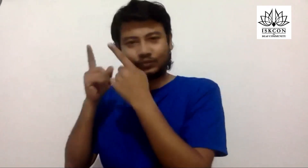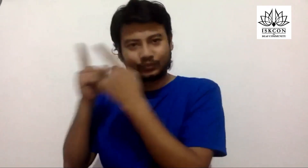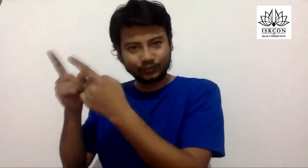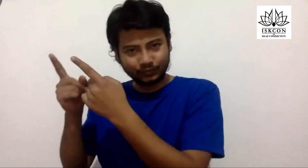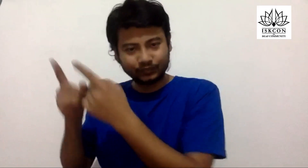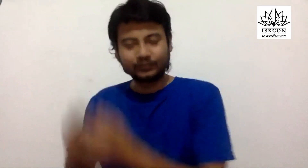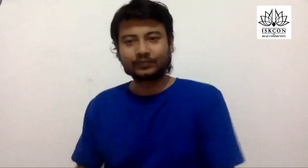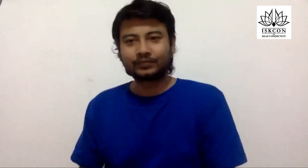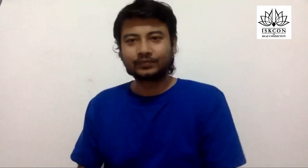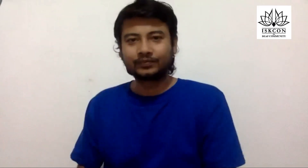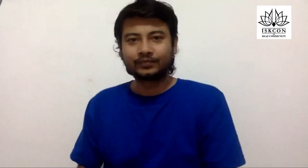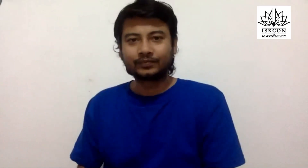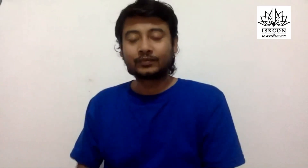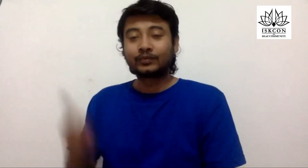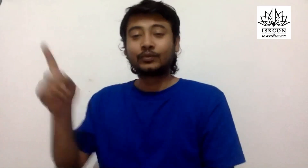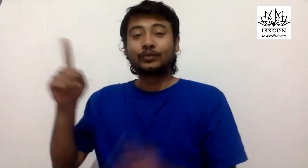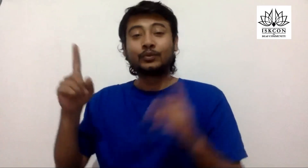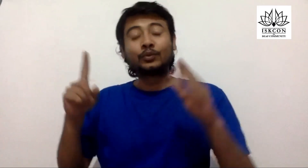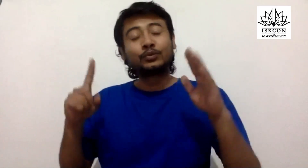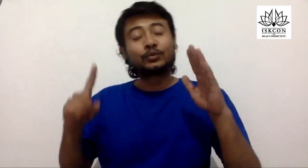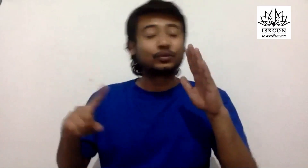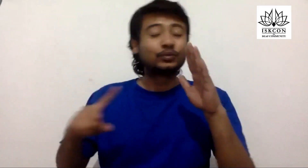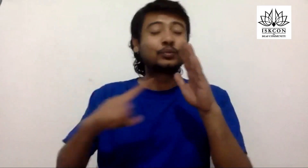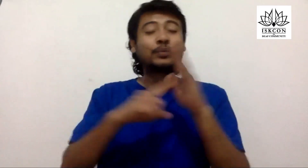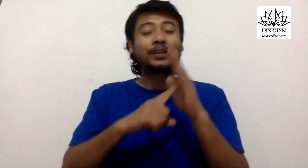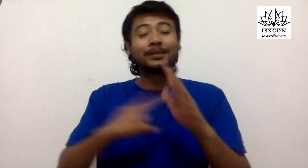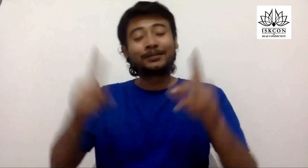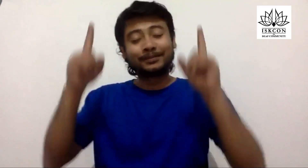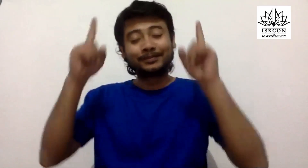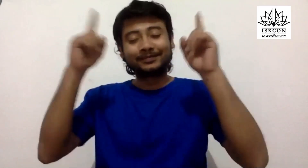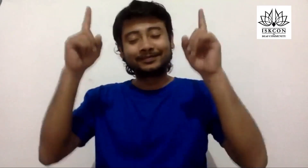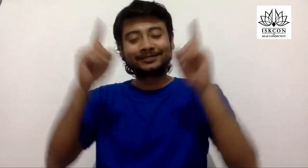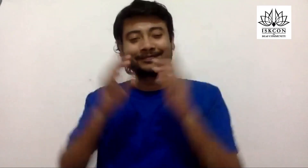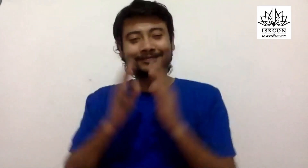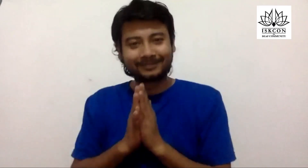the Supreme Lord who displays